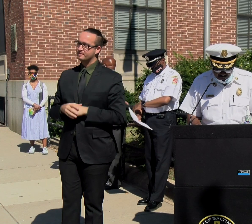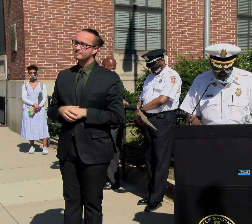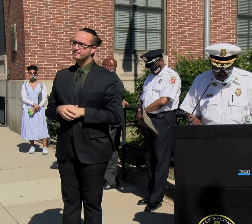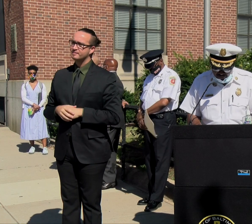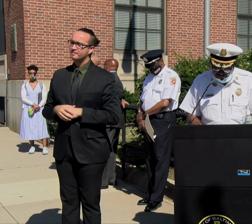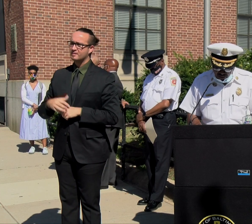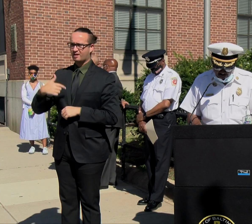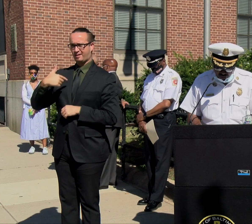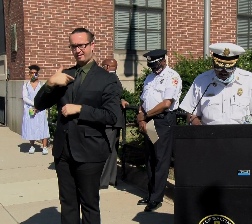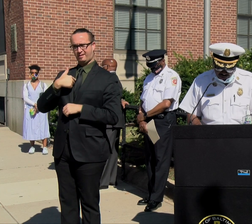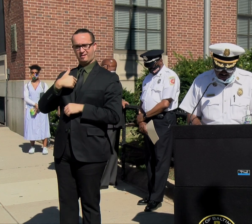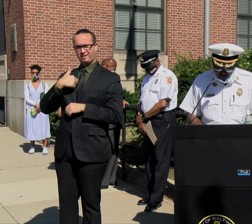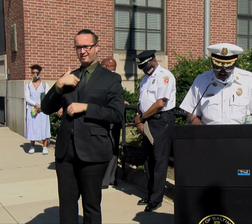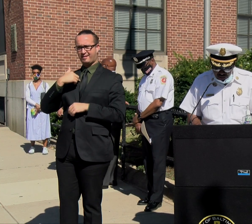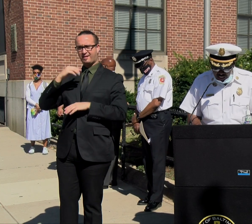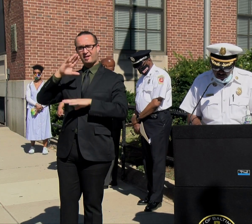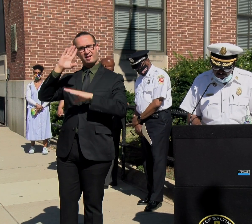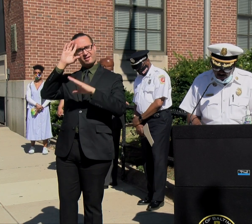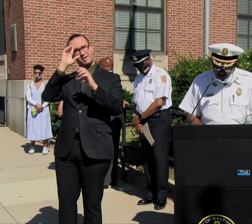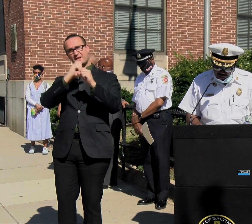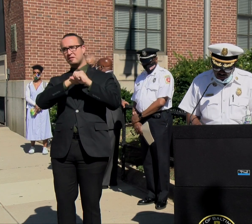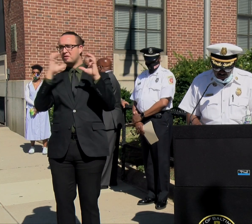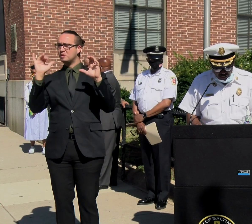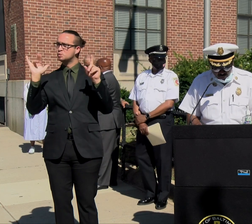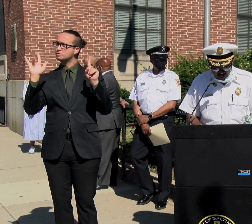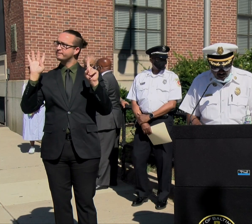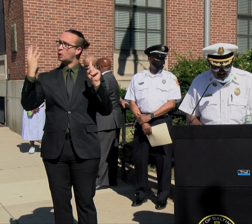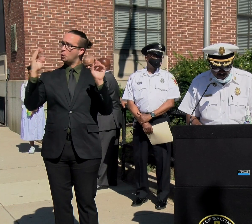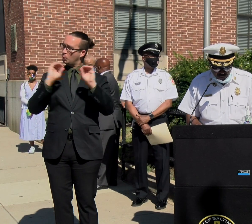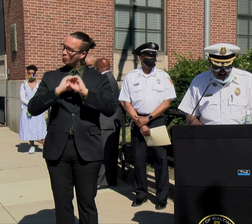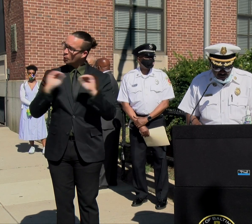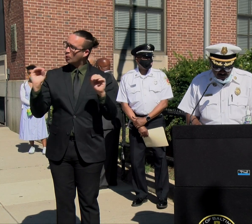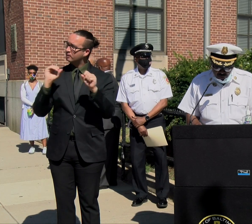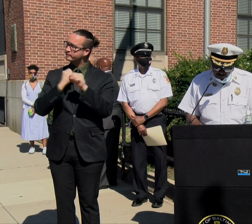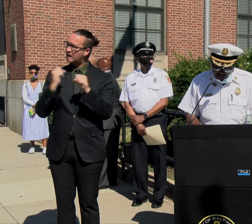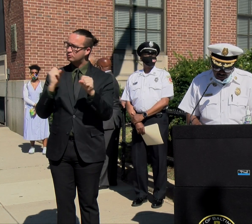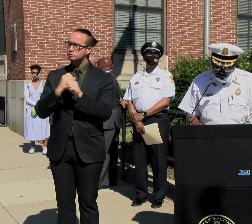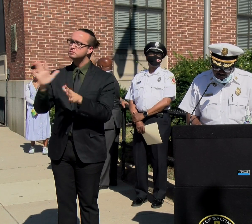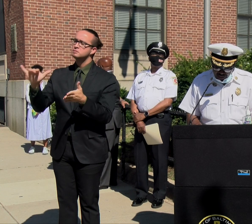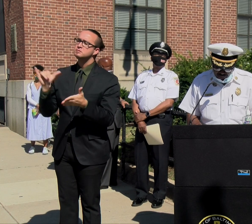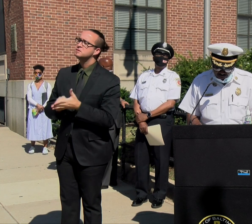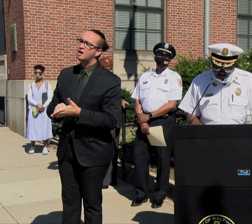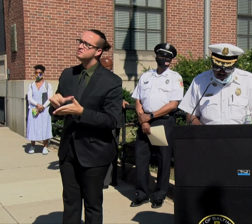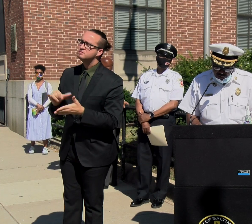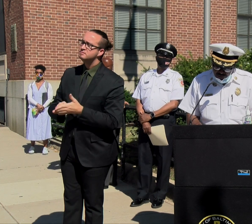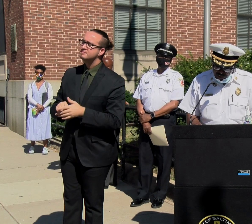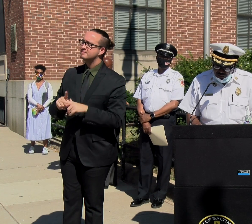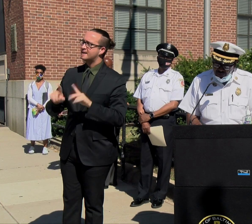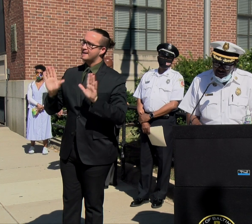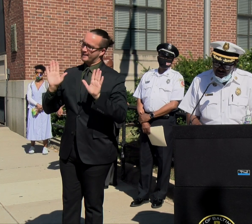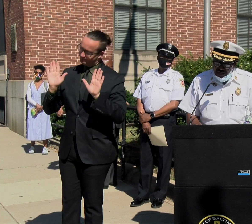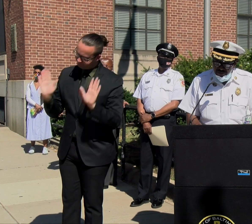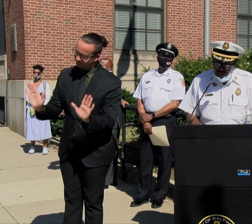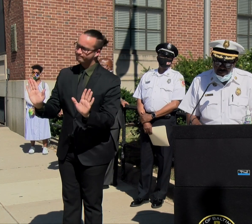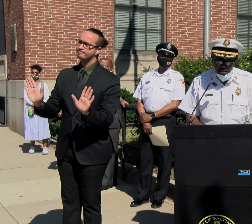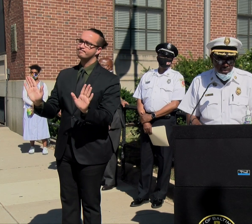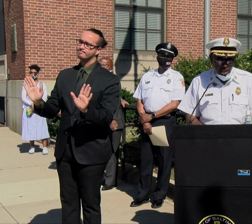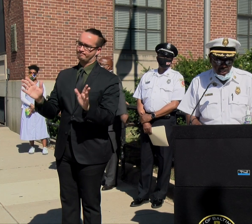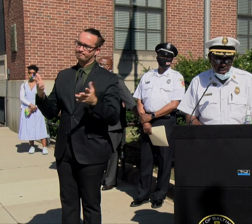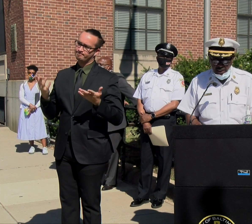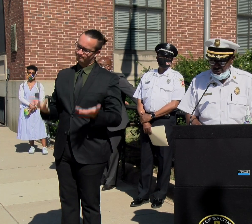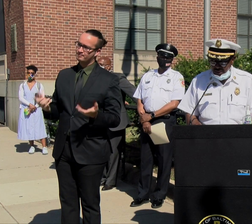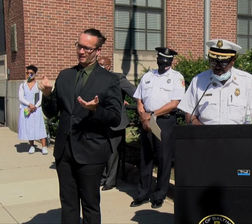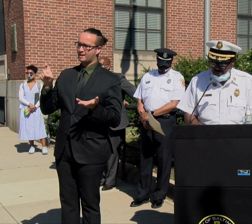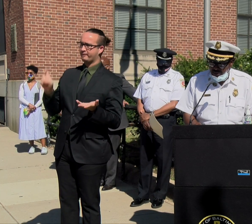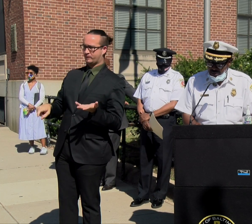July without fireworks. Yet, unfortunately, here we are. So please remember to celebrate safely